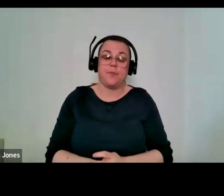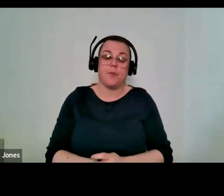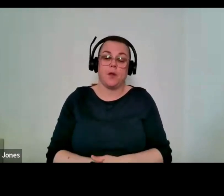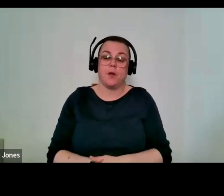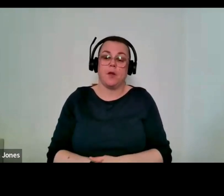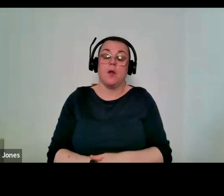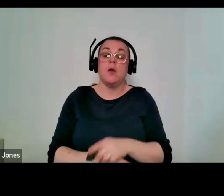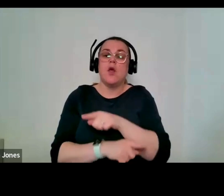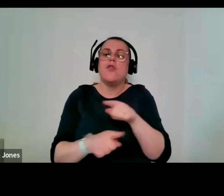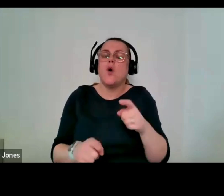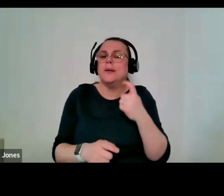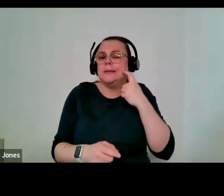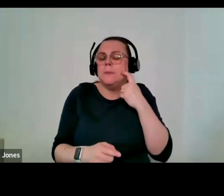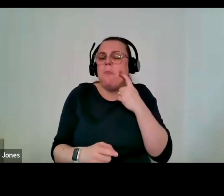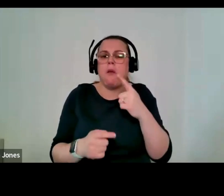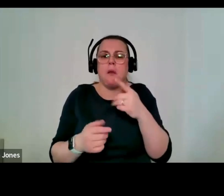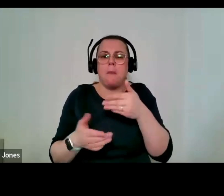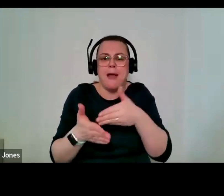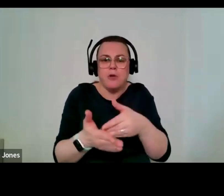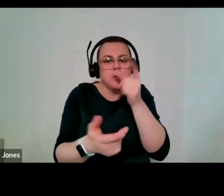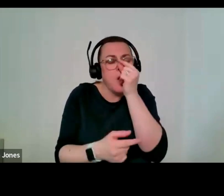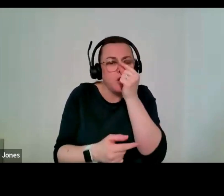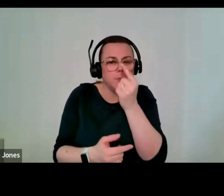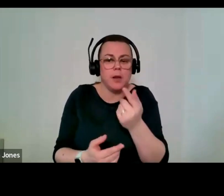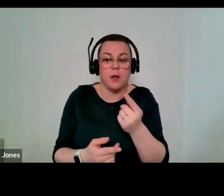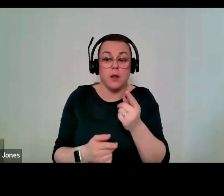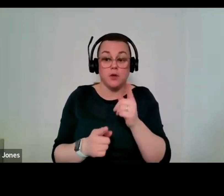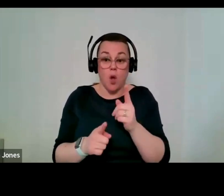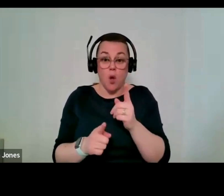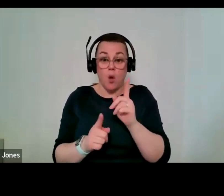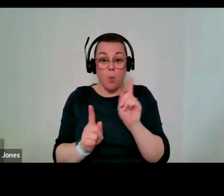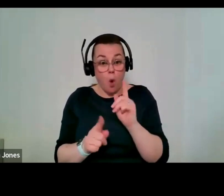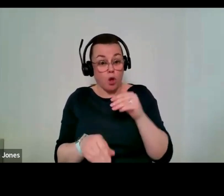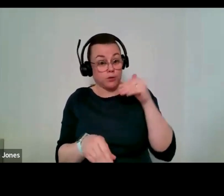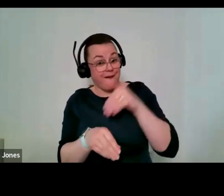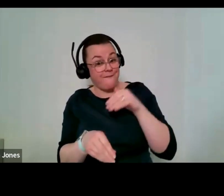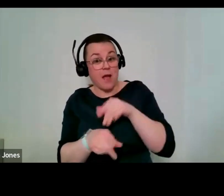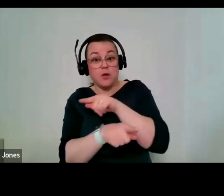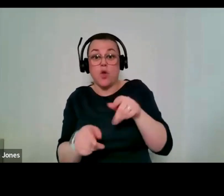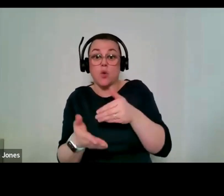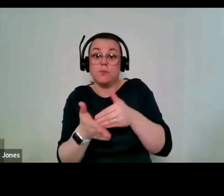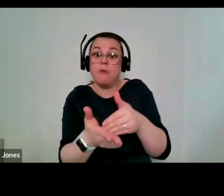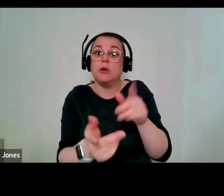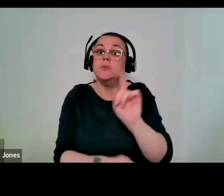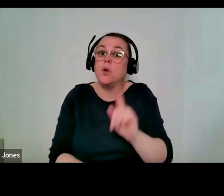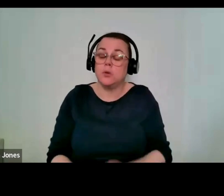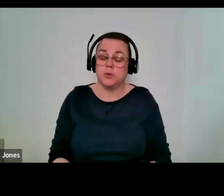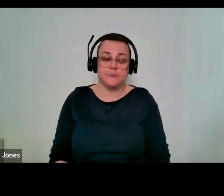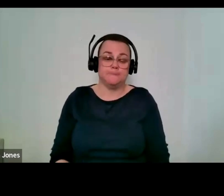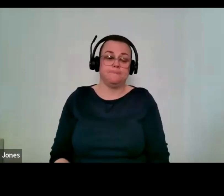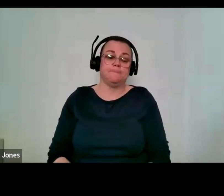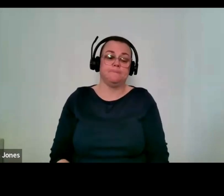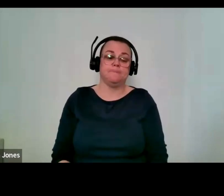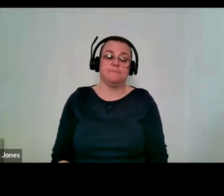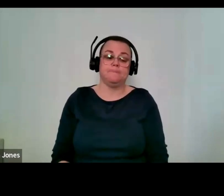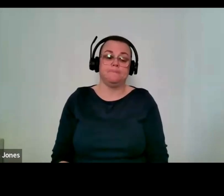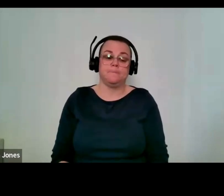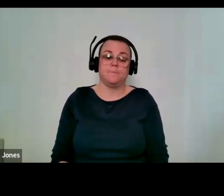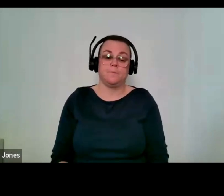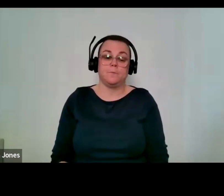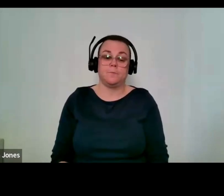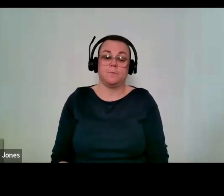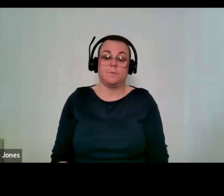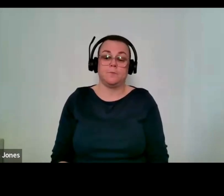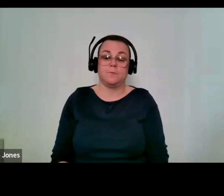barriers that we may face in the workplace. So what are the impact of those barriers? It can lead